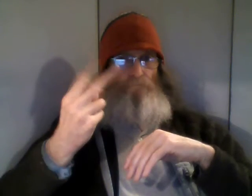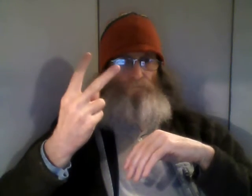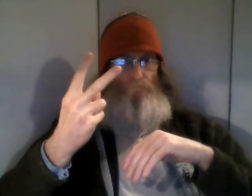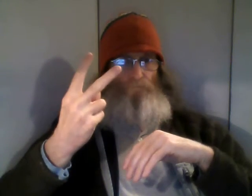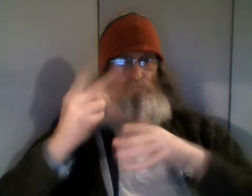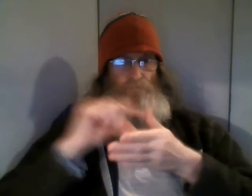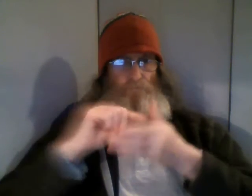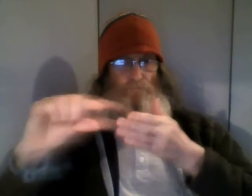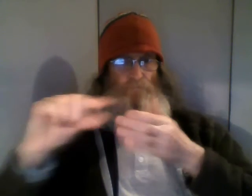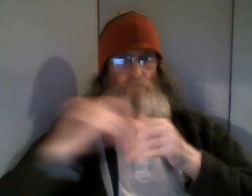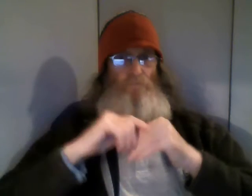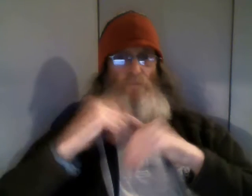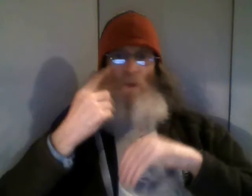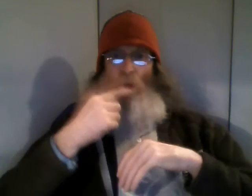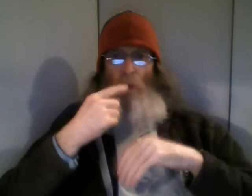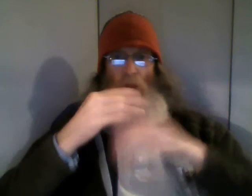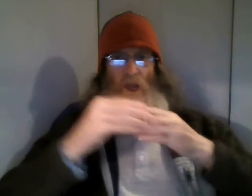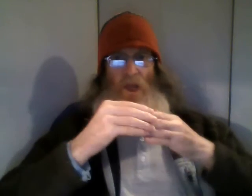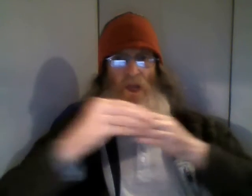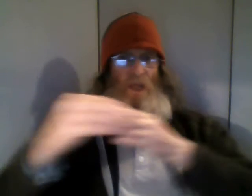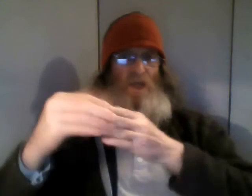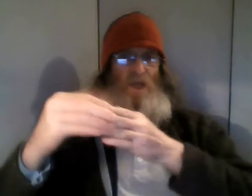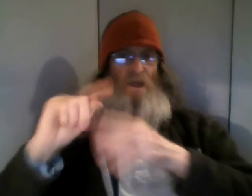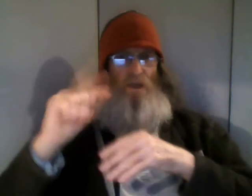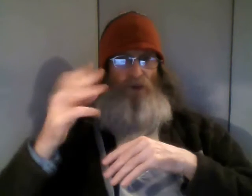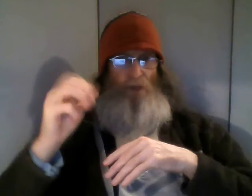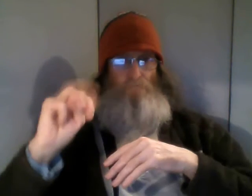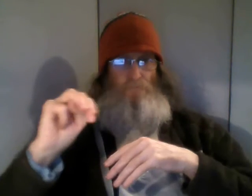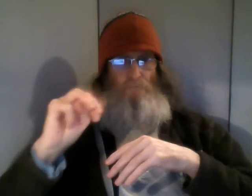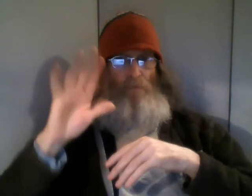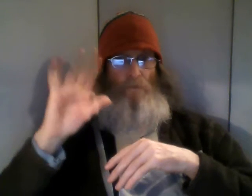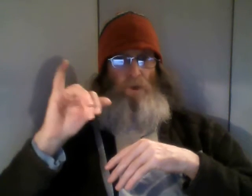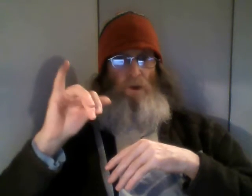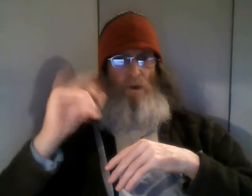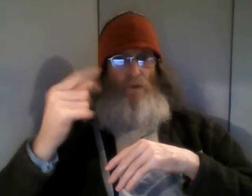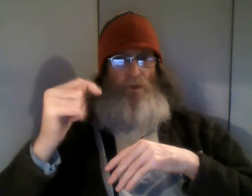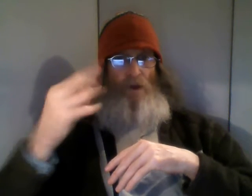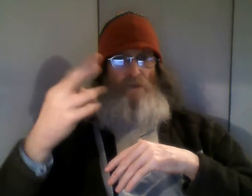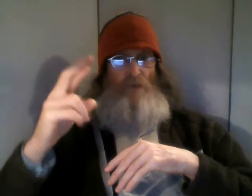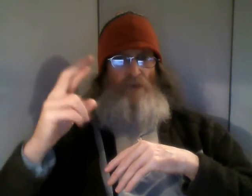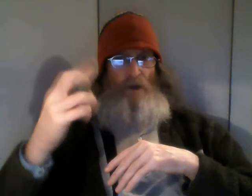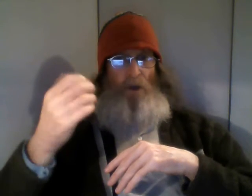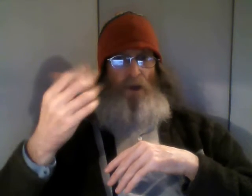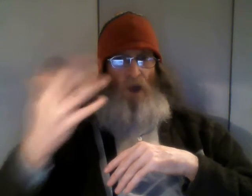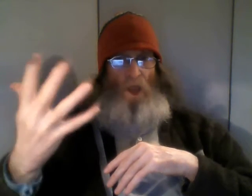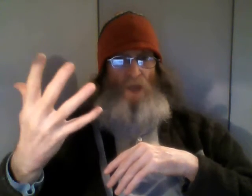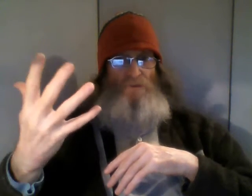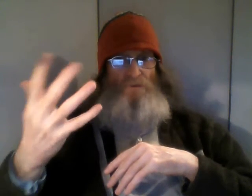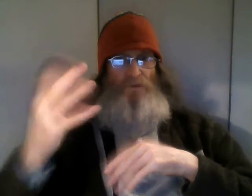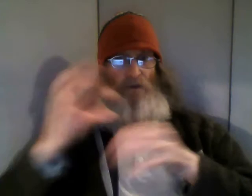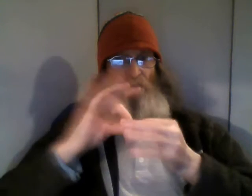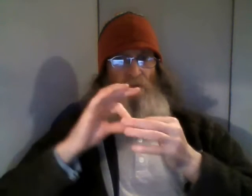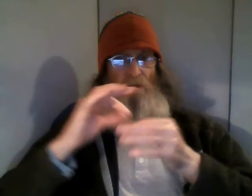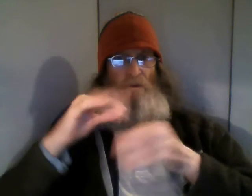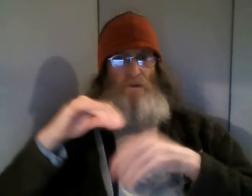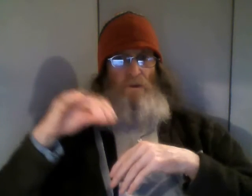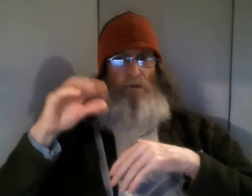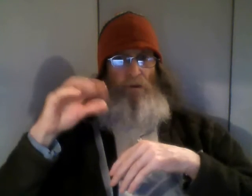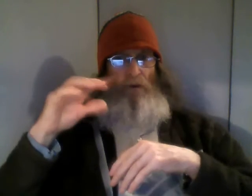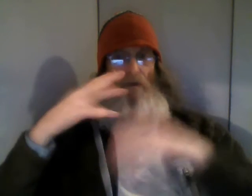I mean, you spent really, really big deal today. Hey, Fred. Oh, sorry. And Sergio.